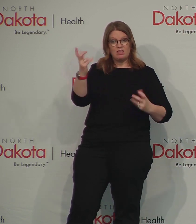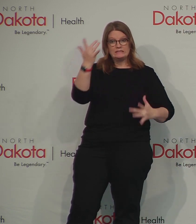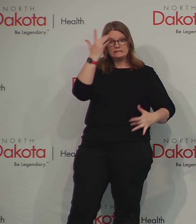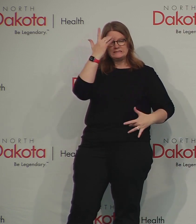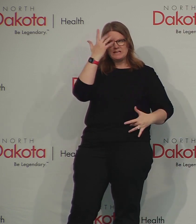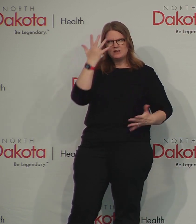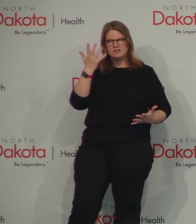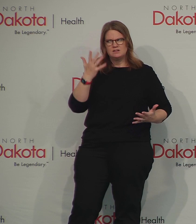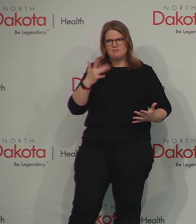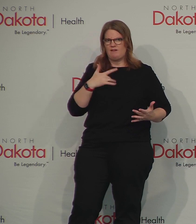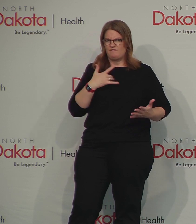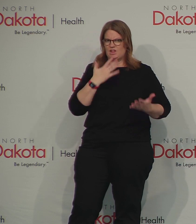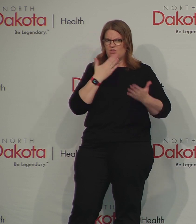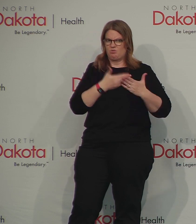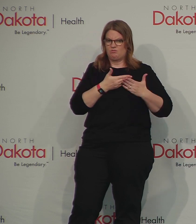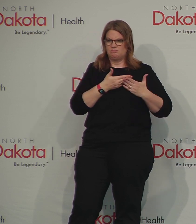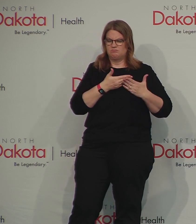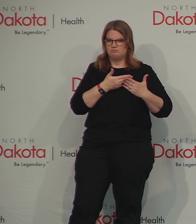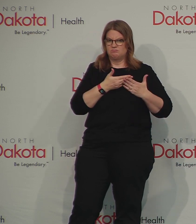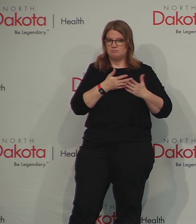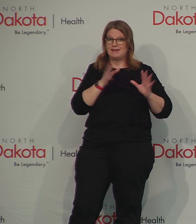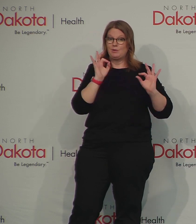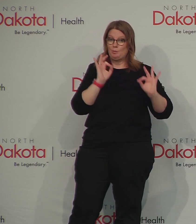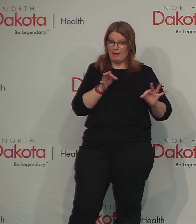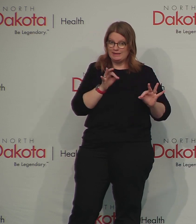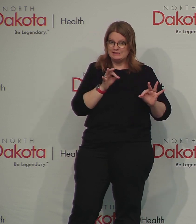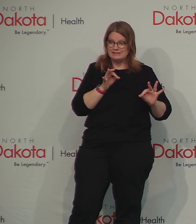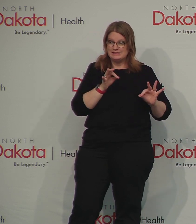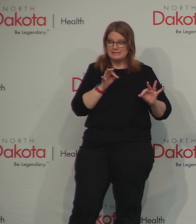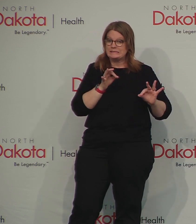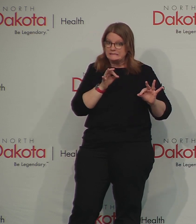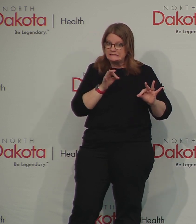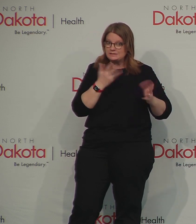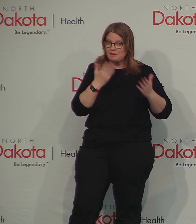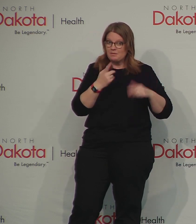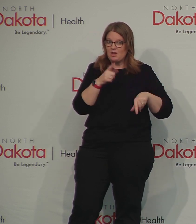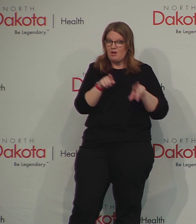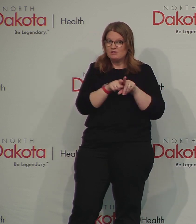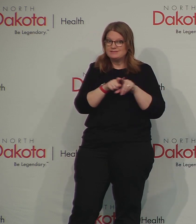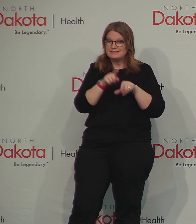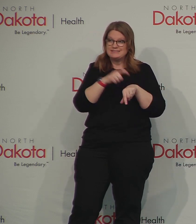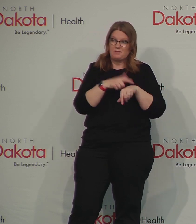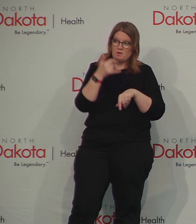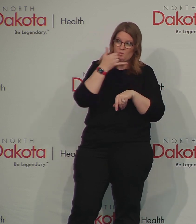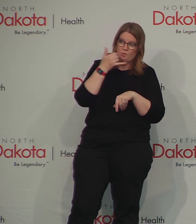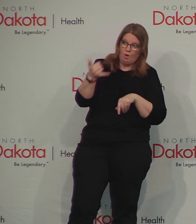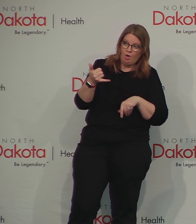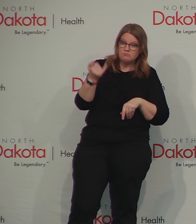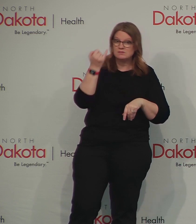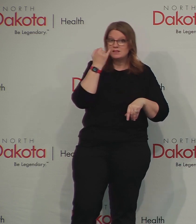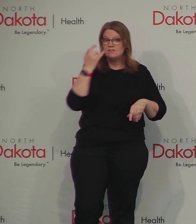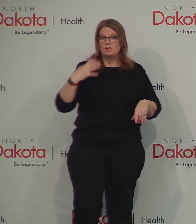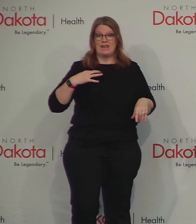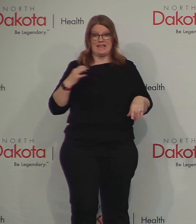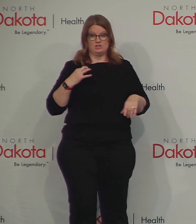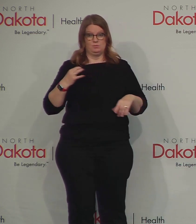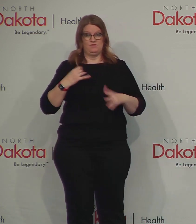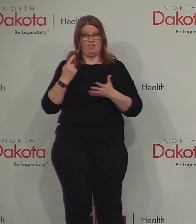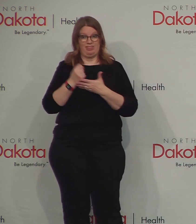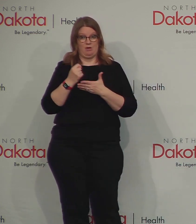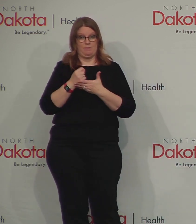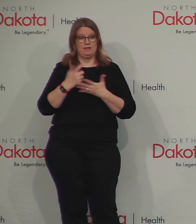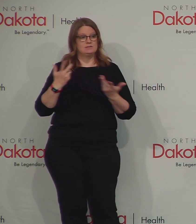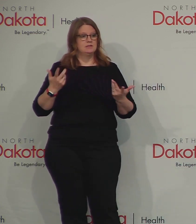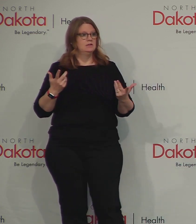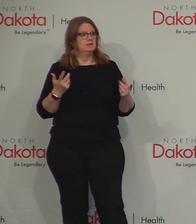well, I feel pretty good, that's great. But that may also be the time to call your physician and see if you're eligible for the therapeutics.